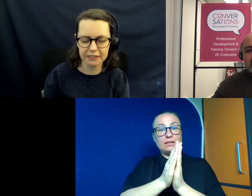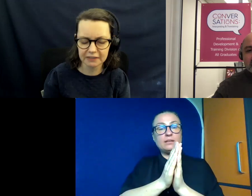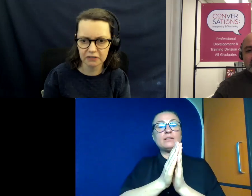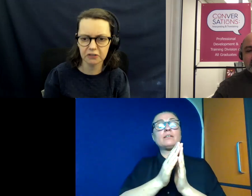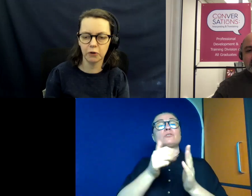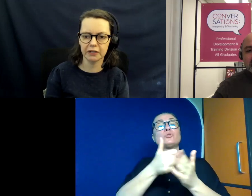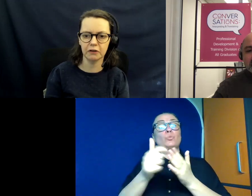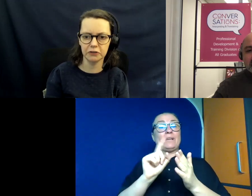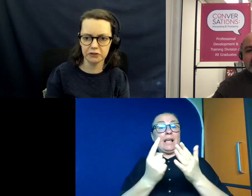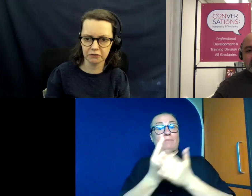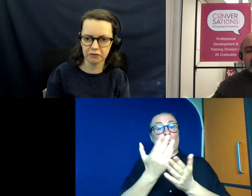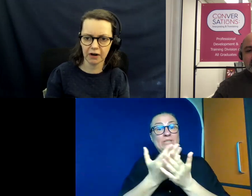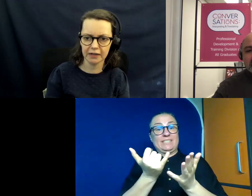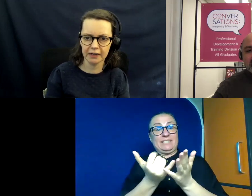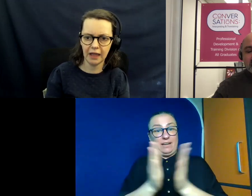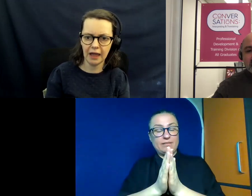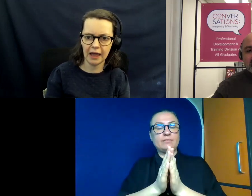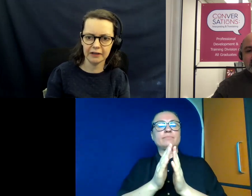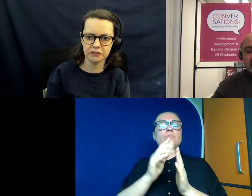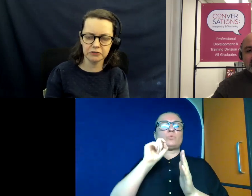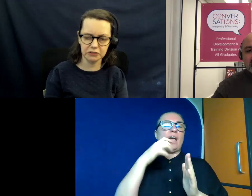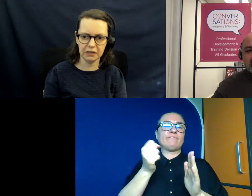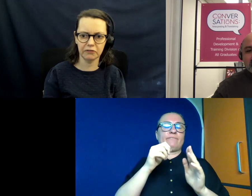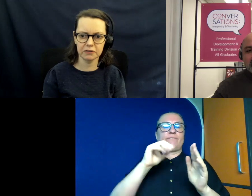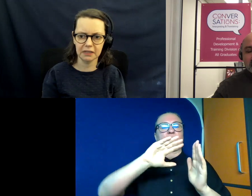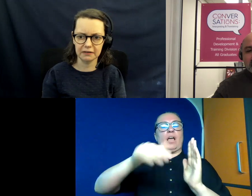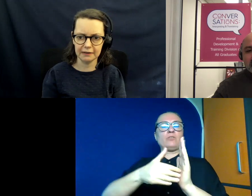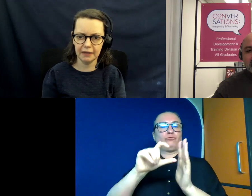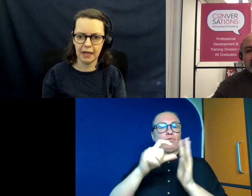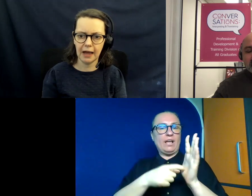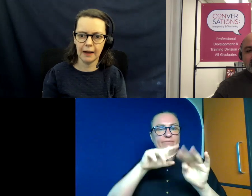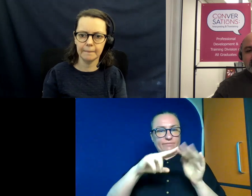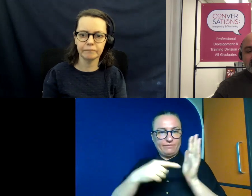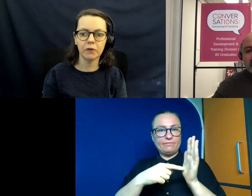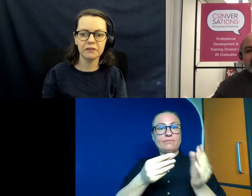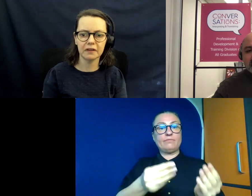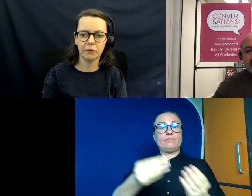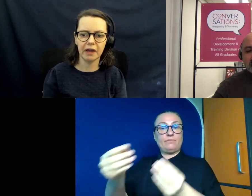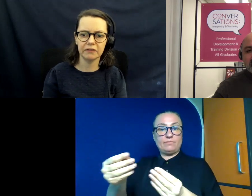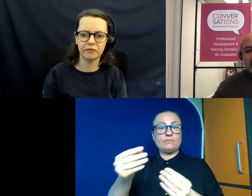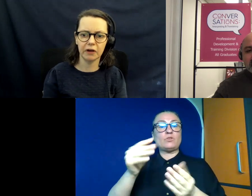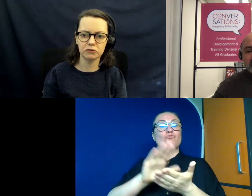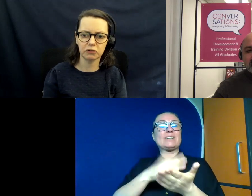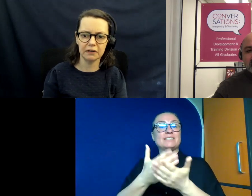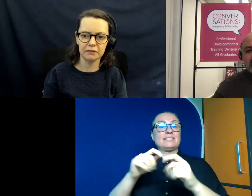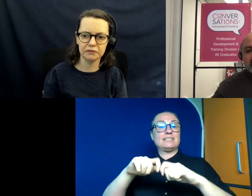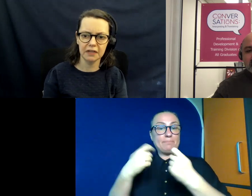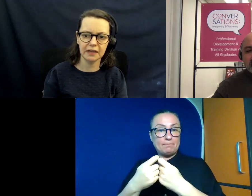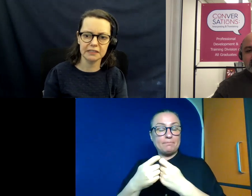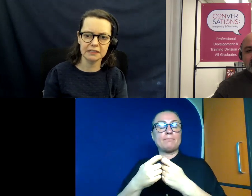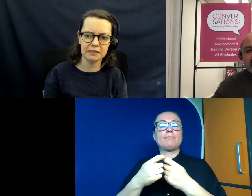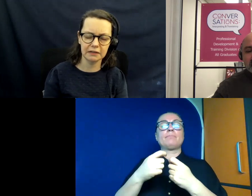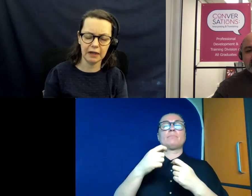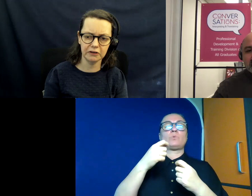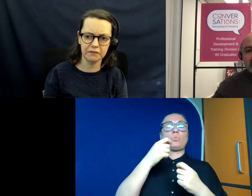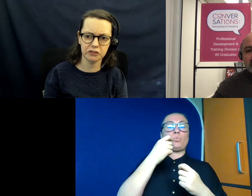We start working on the news on Friday and to deliver on Sunday. On Sunday, we have the final draft that